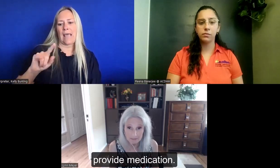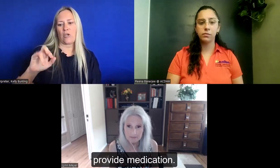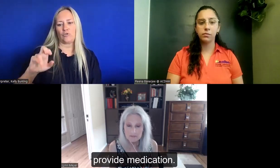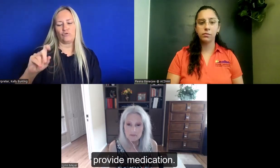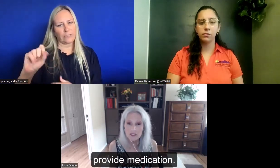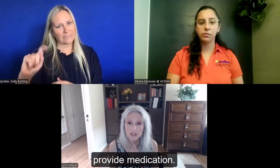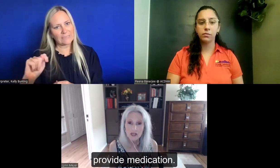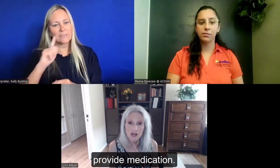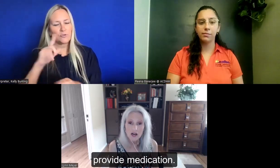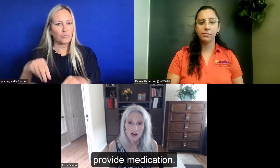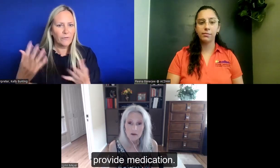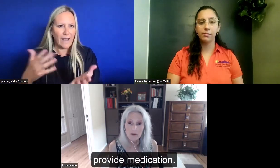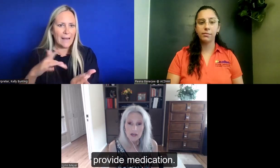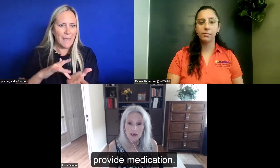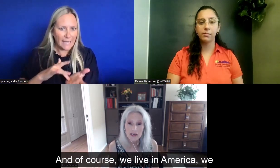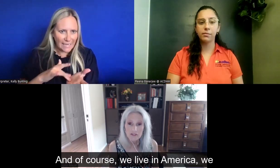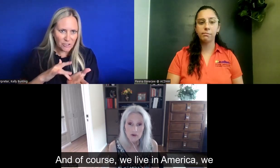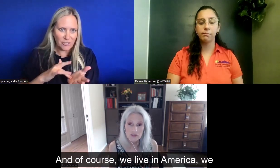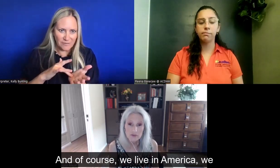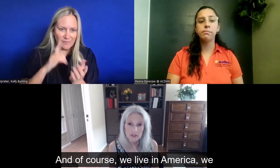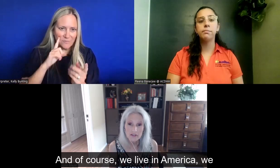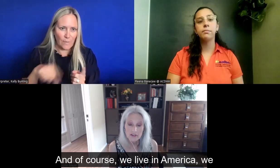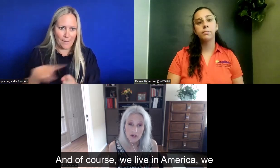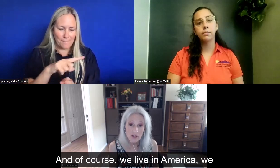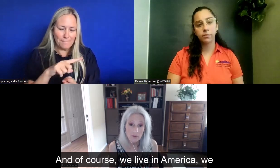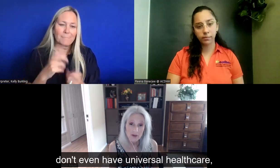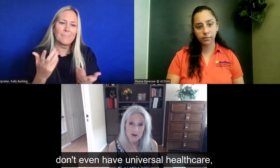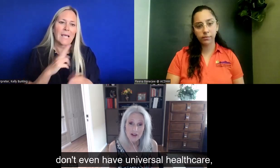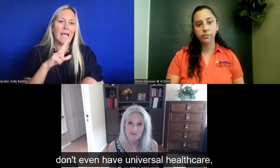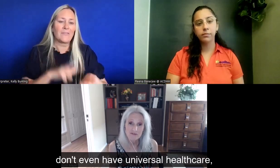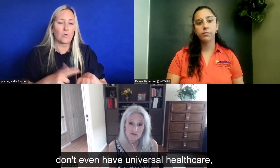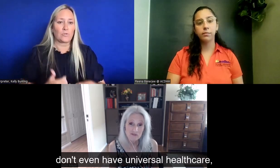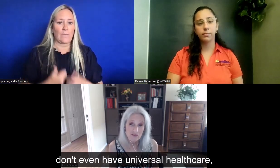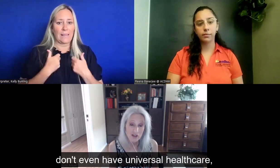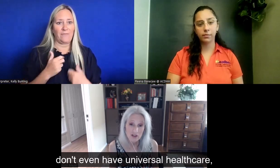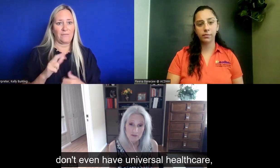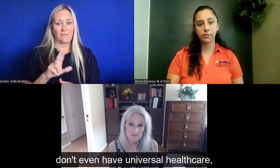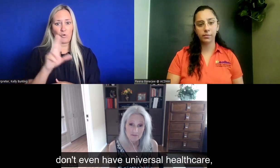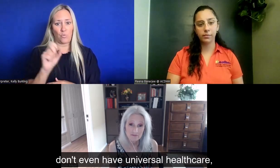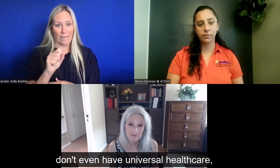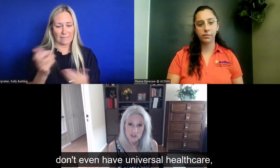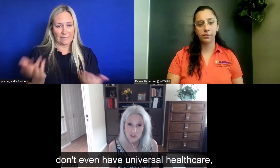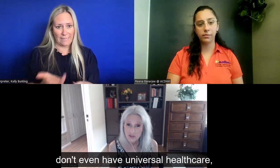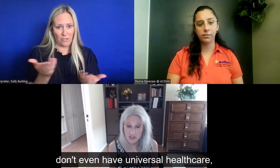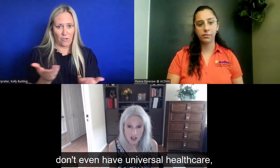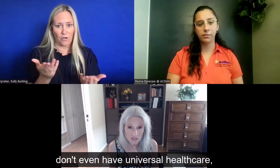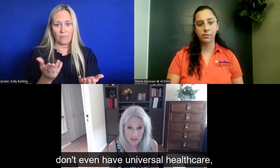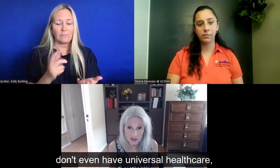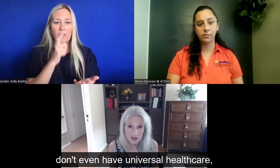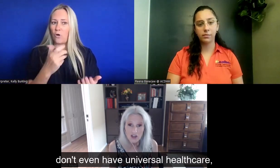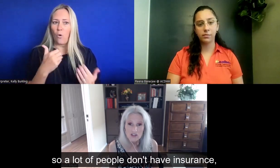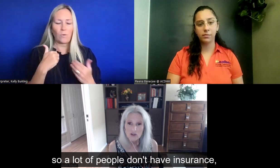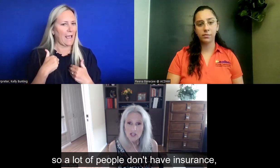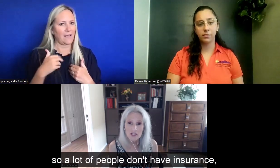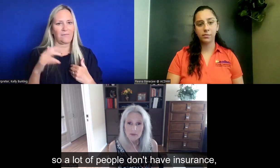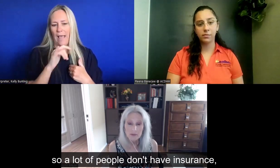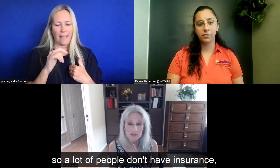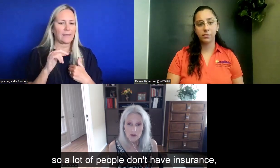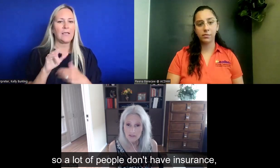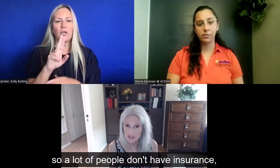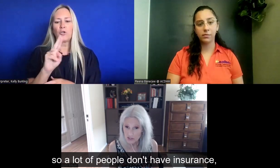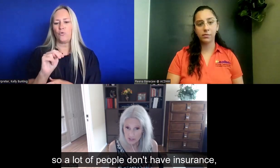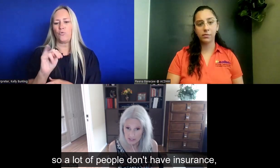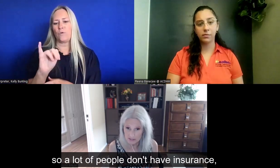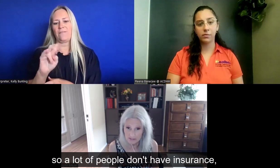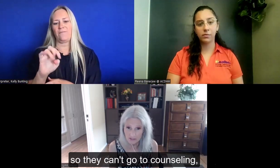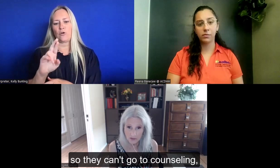medication. And of course, we live in America, we don't have universal health care. So a lot of people don't